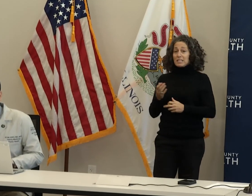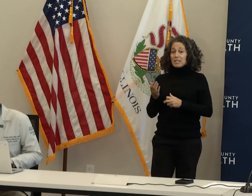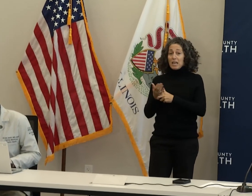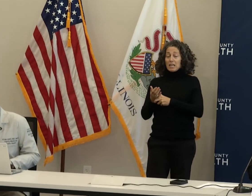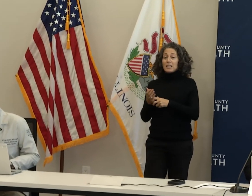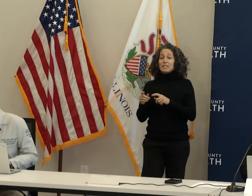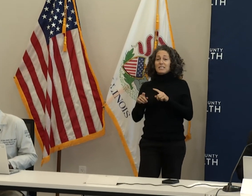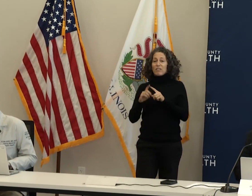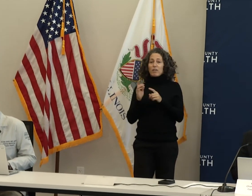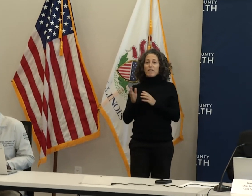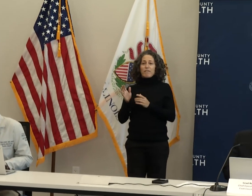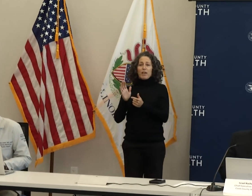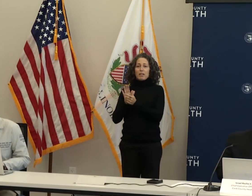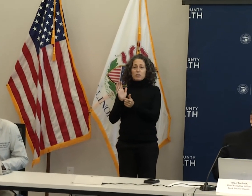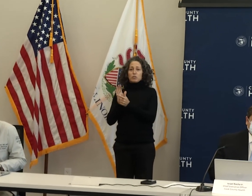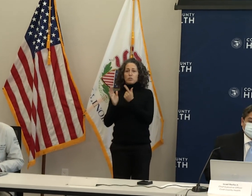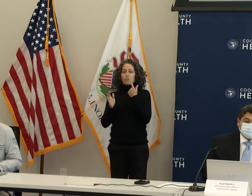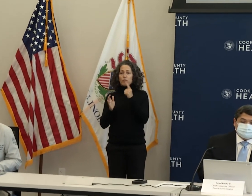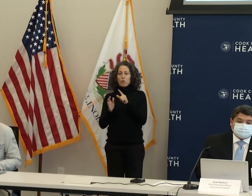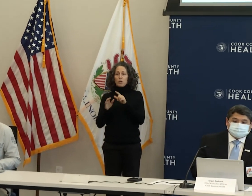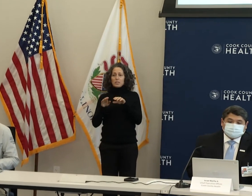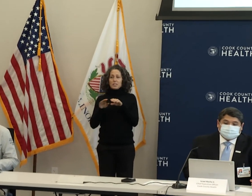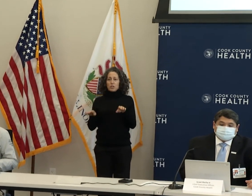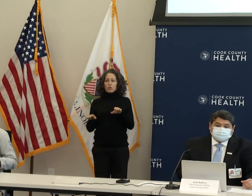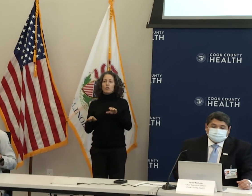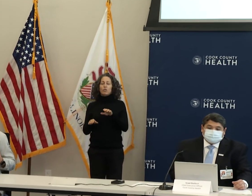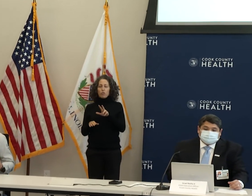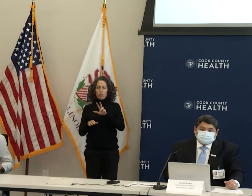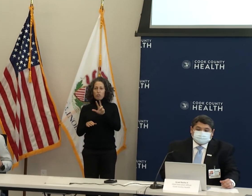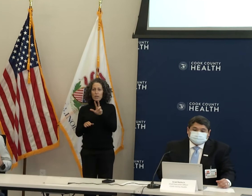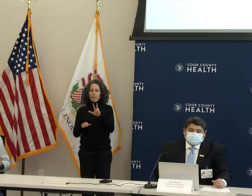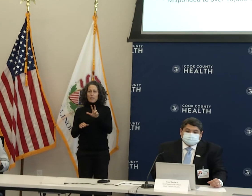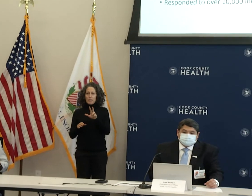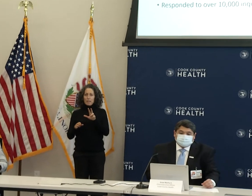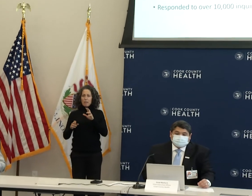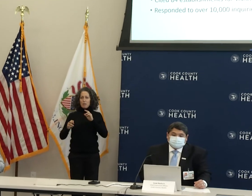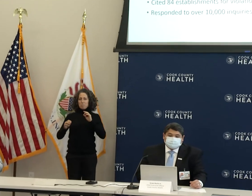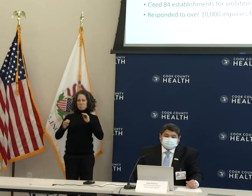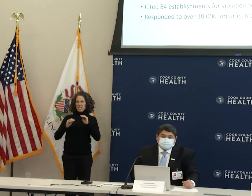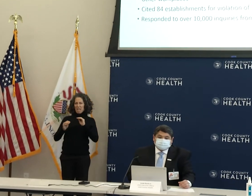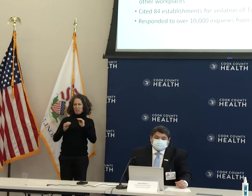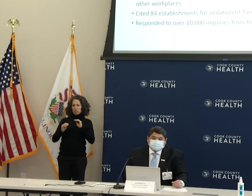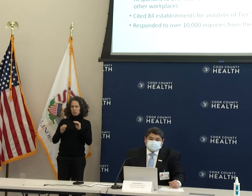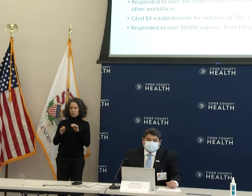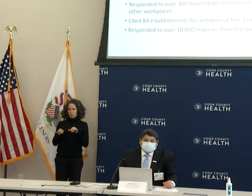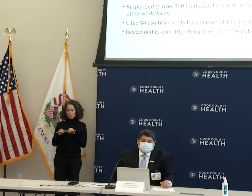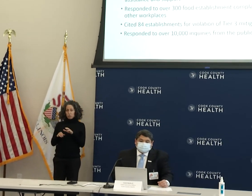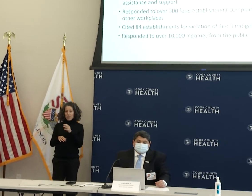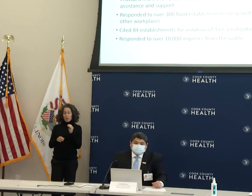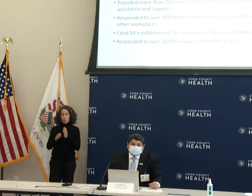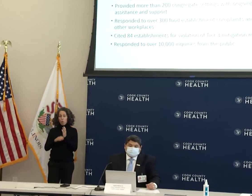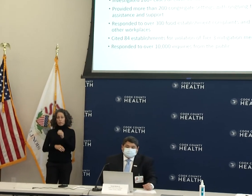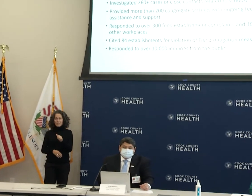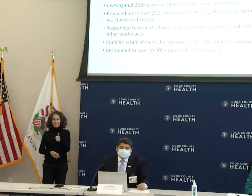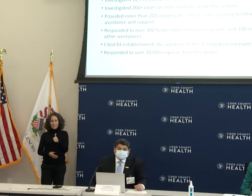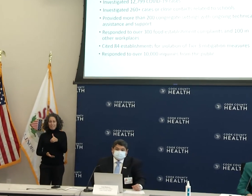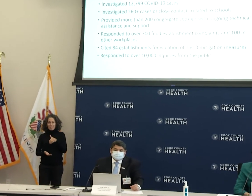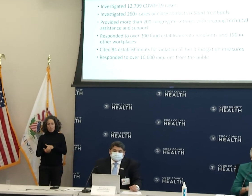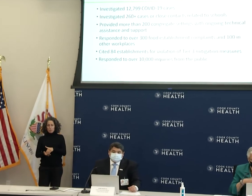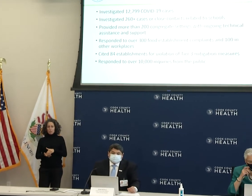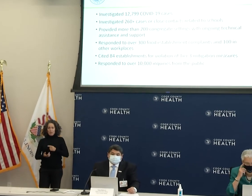for violations of Tier 3 mitigation measures, and of course responded to over 10,000